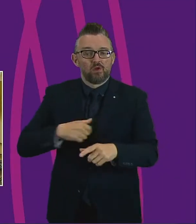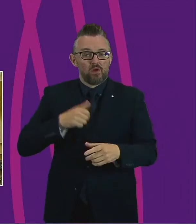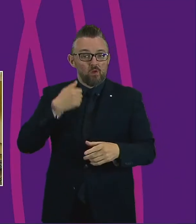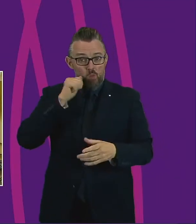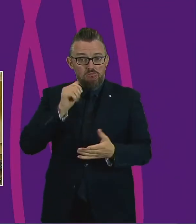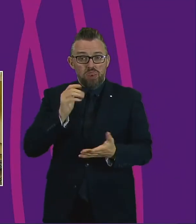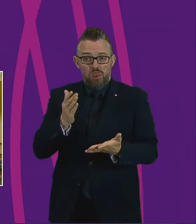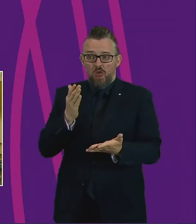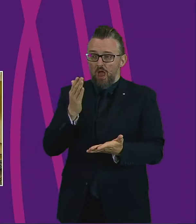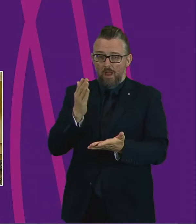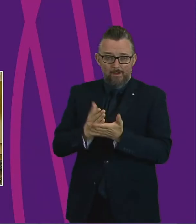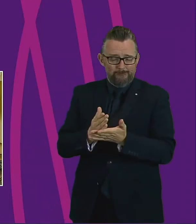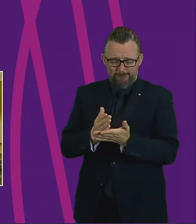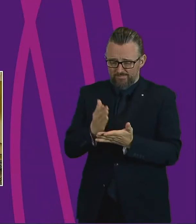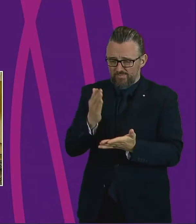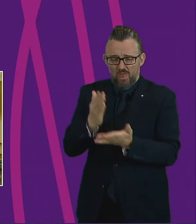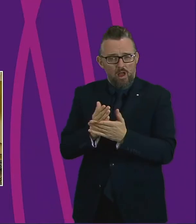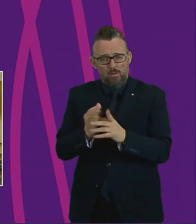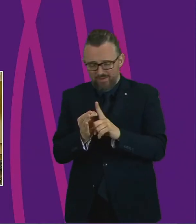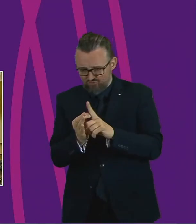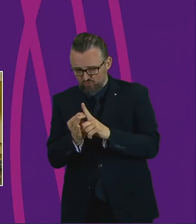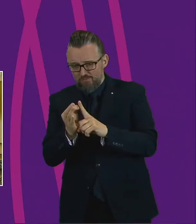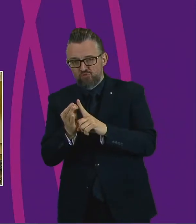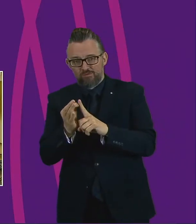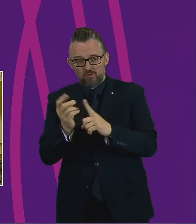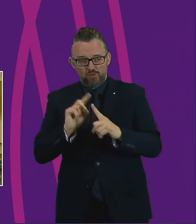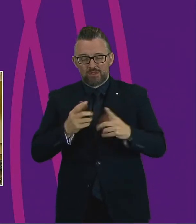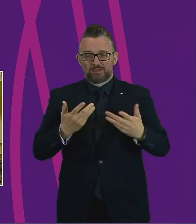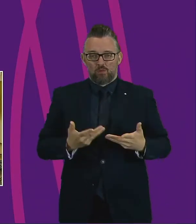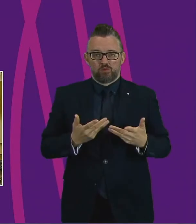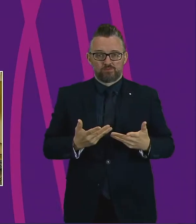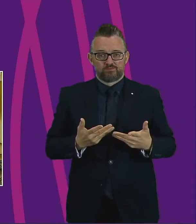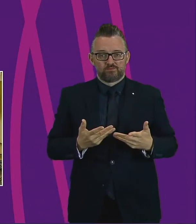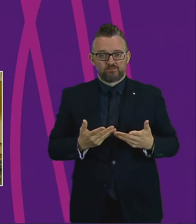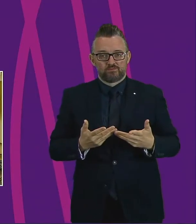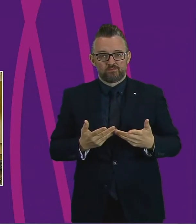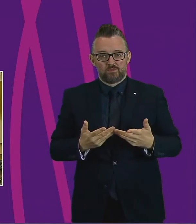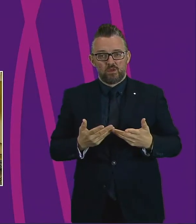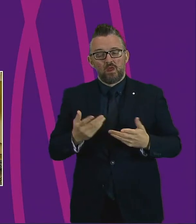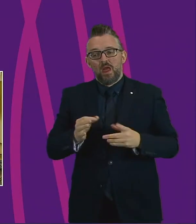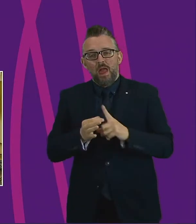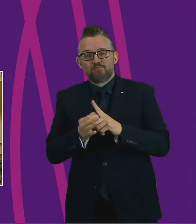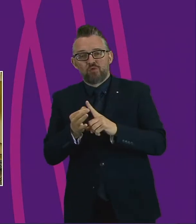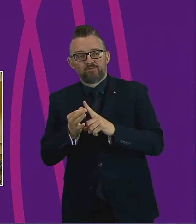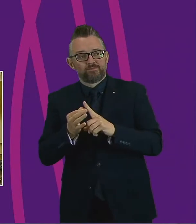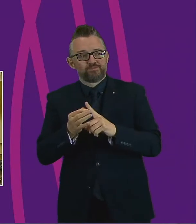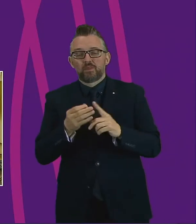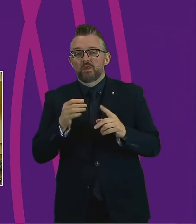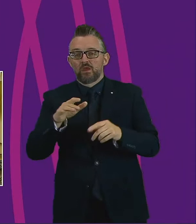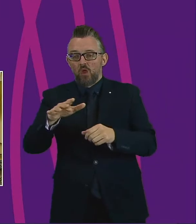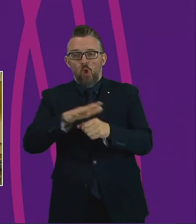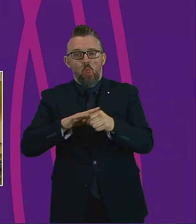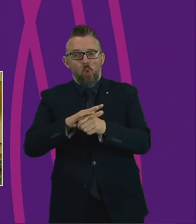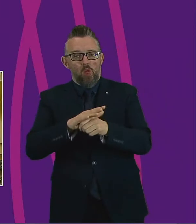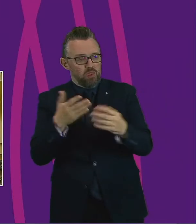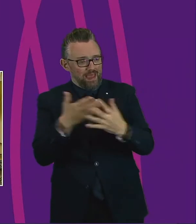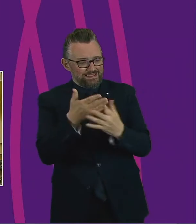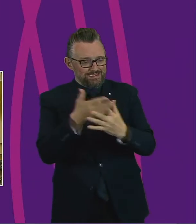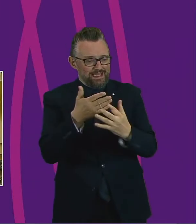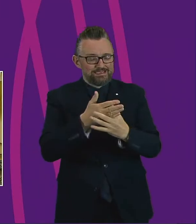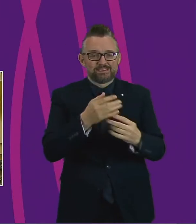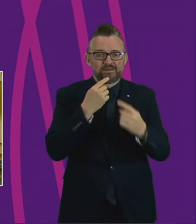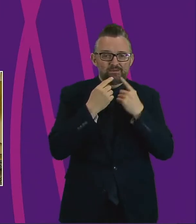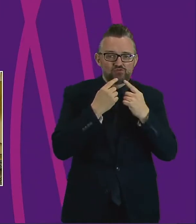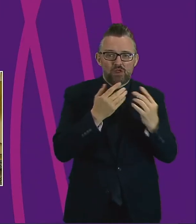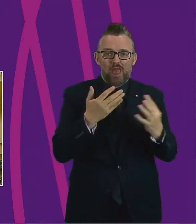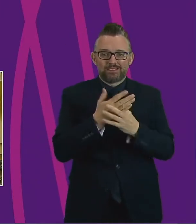improve beyond the situation that exists now, improve the local accessibility, which is particularly important in our